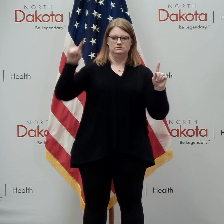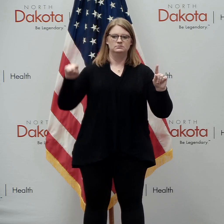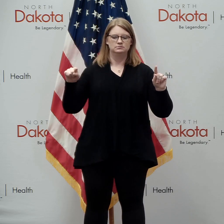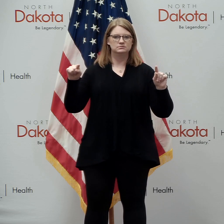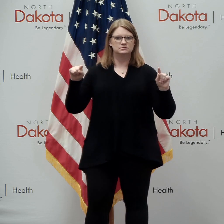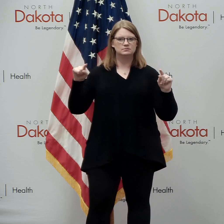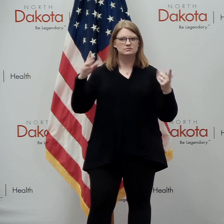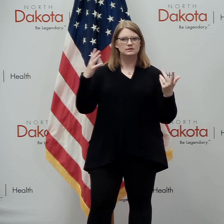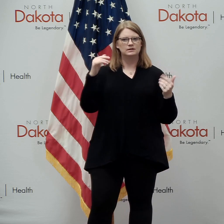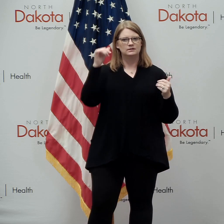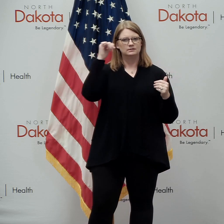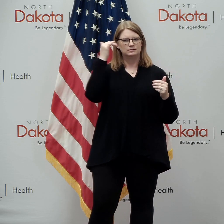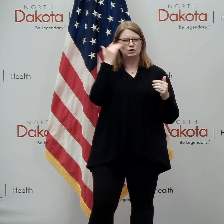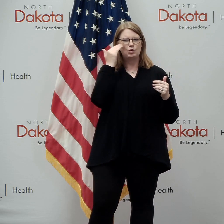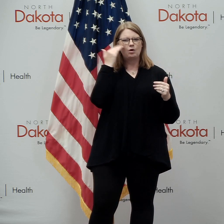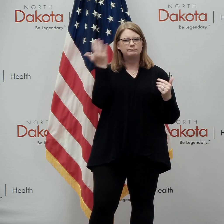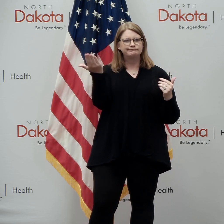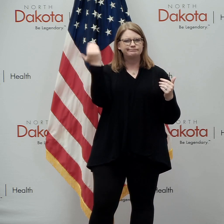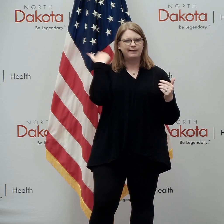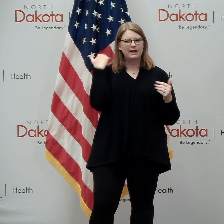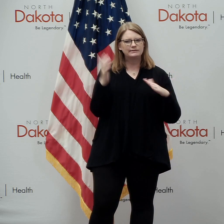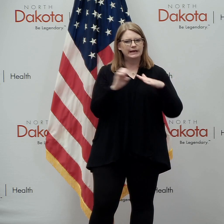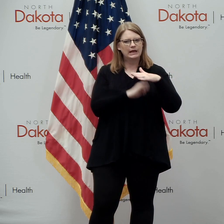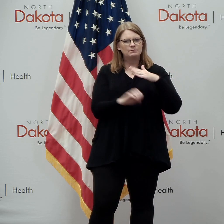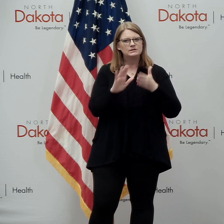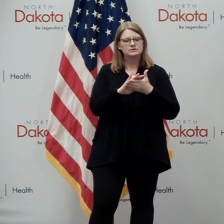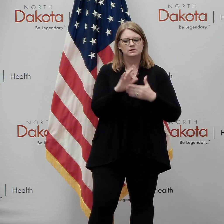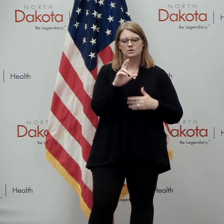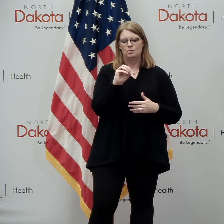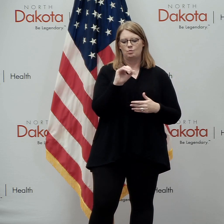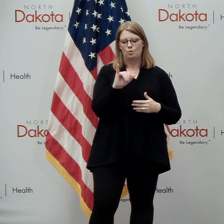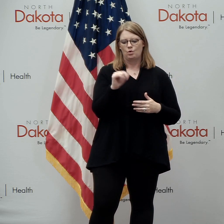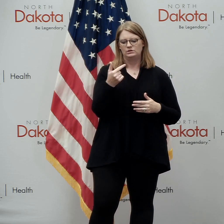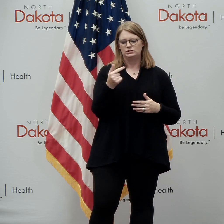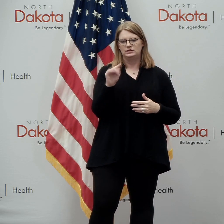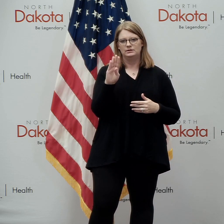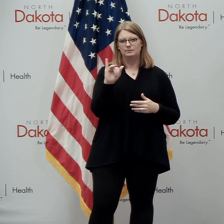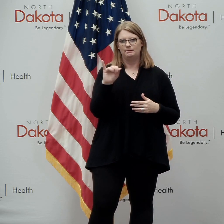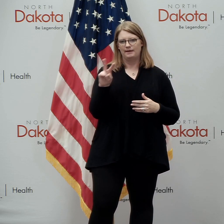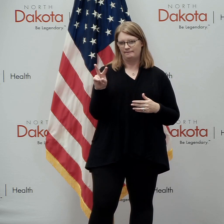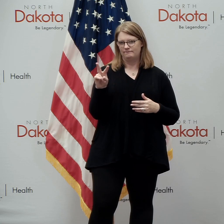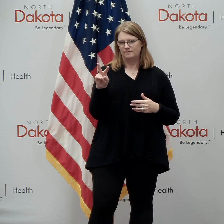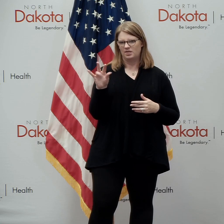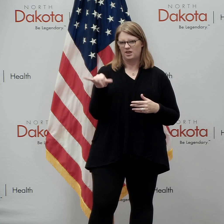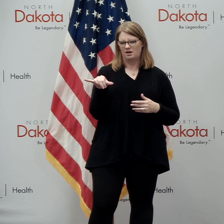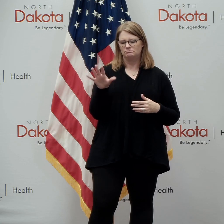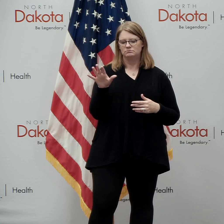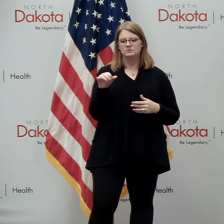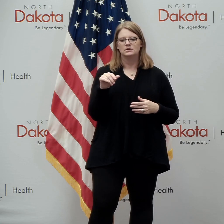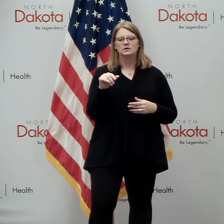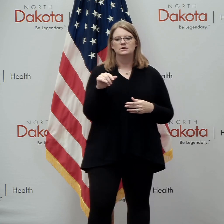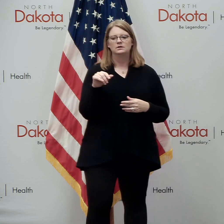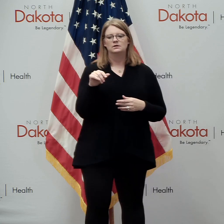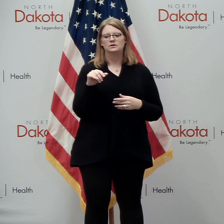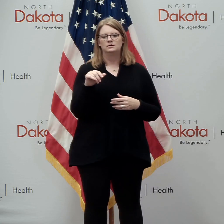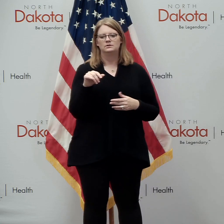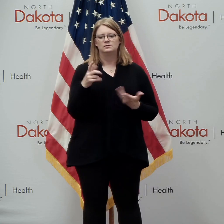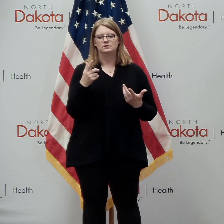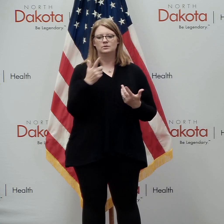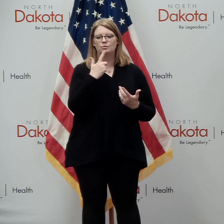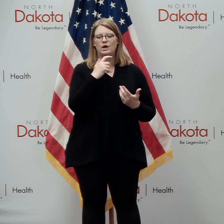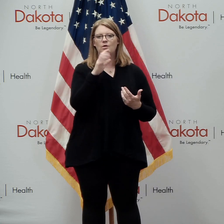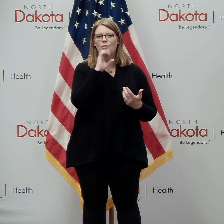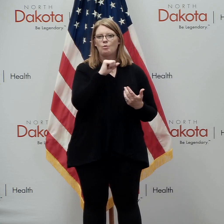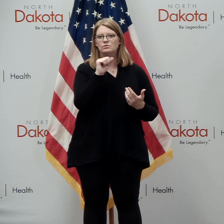that remember that from elementary school, Roy G. Biv, ROY, red, orange,